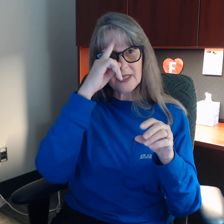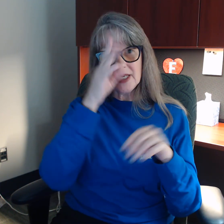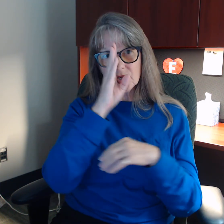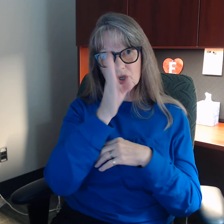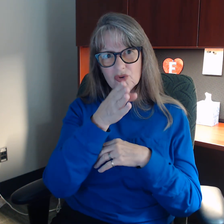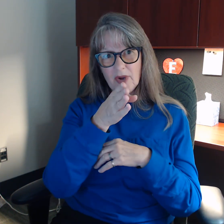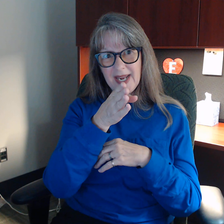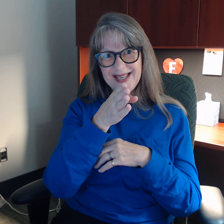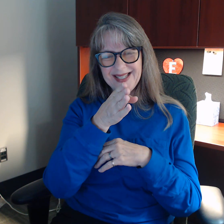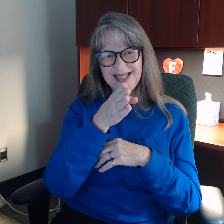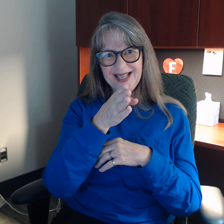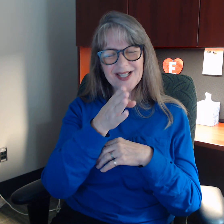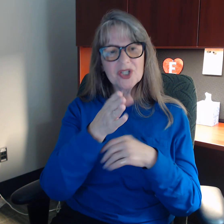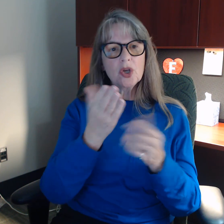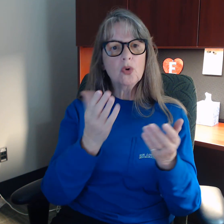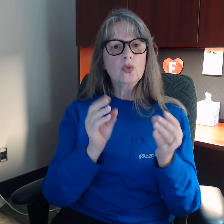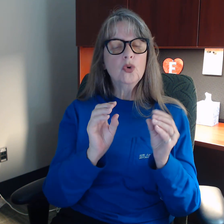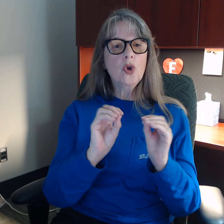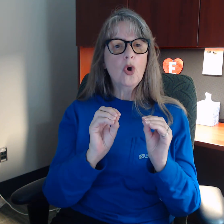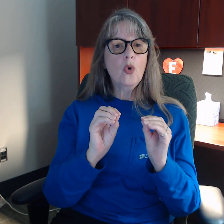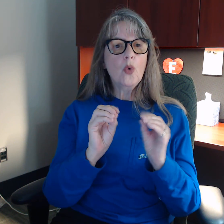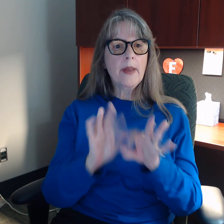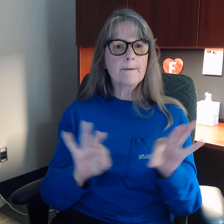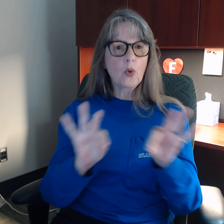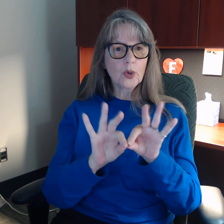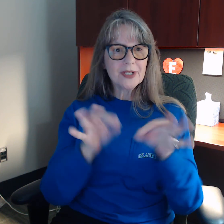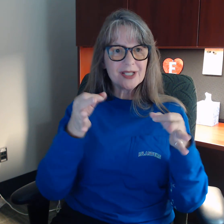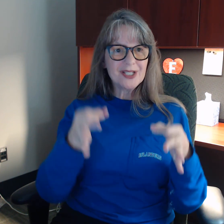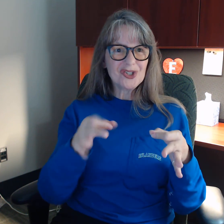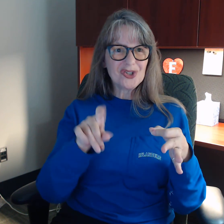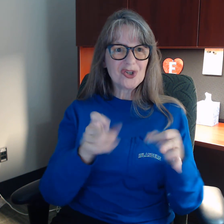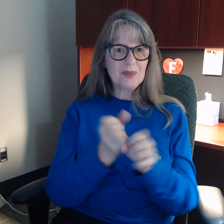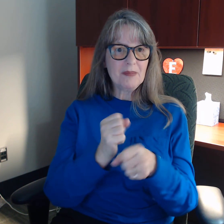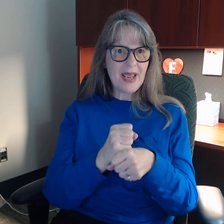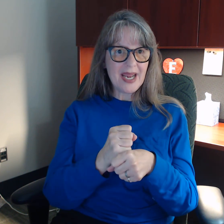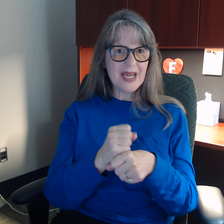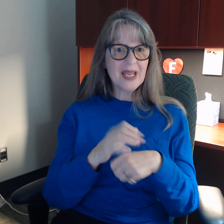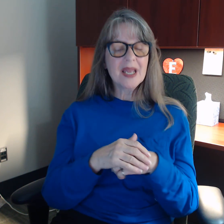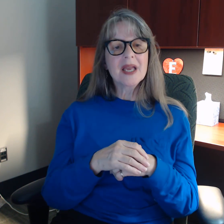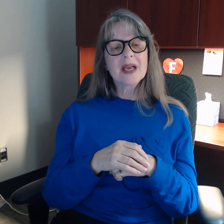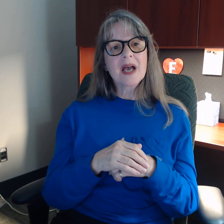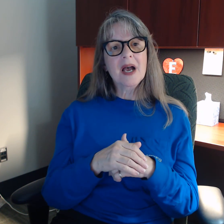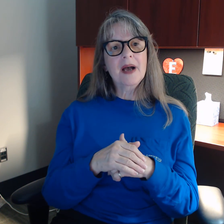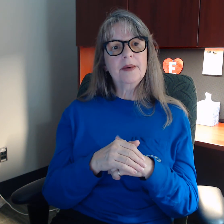as straight. So no important decision should be made.